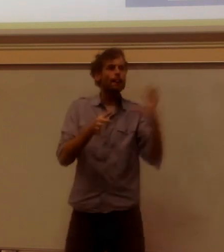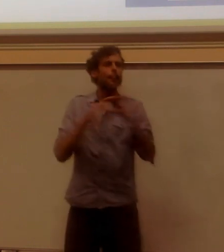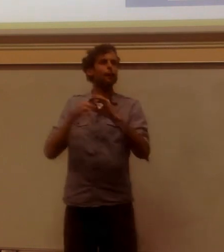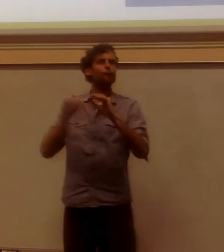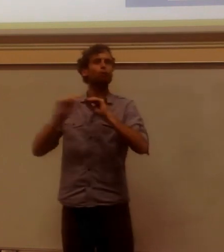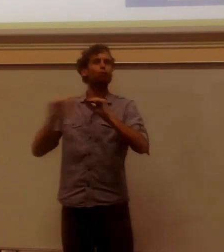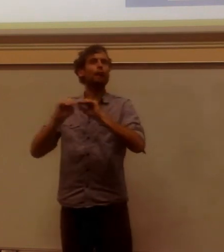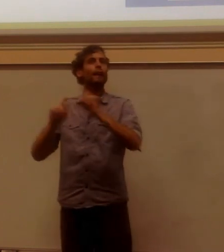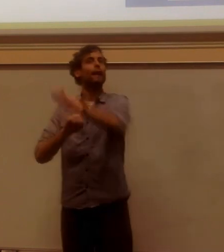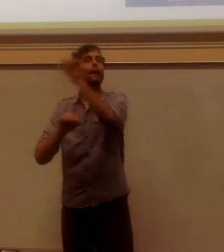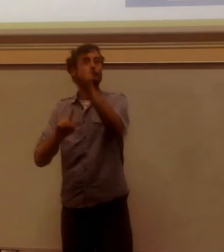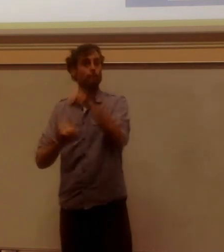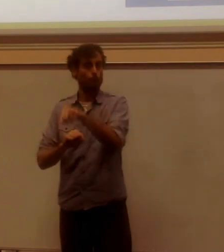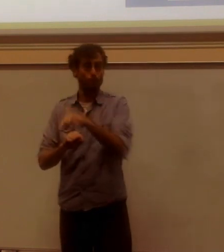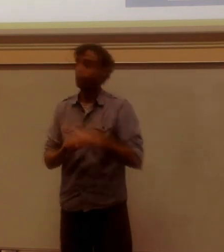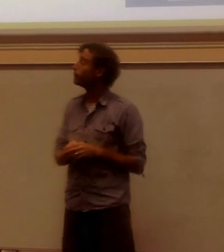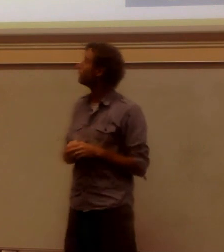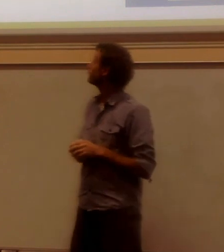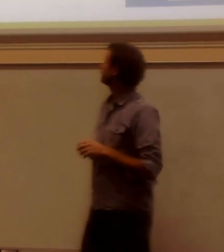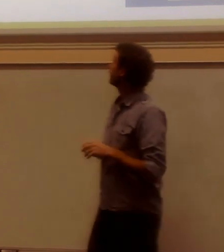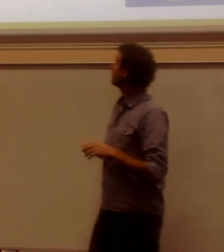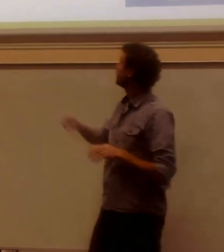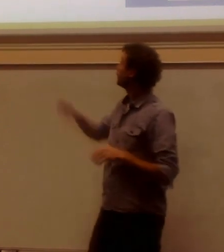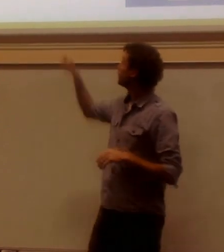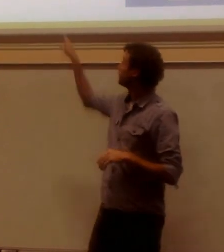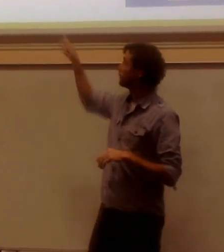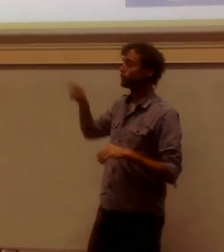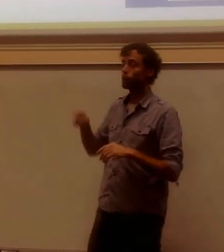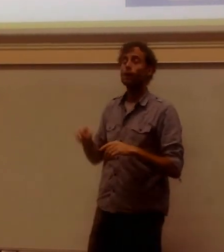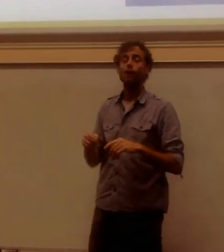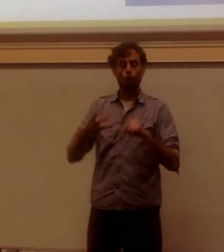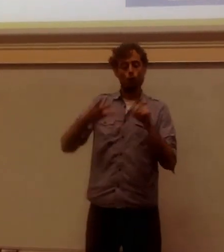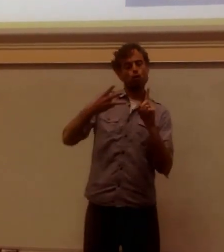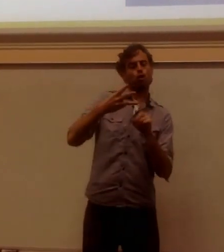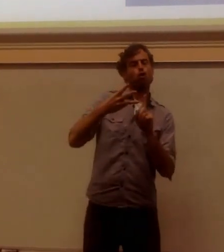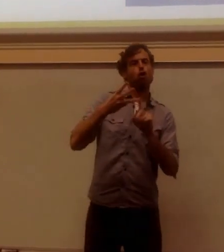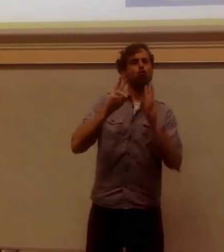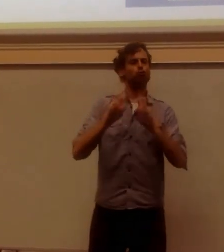they'd encountered, any challenges they wanted to share, which would also help us as part of this research process.